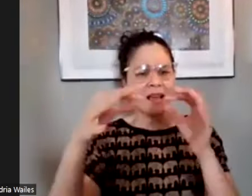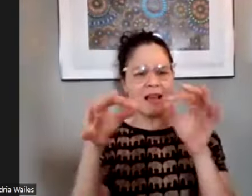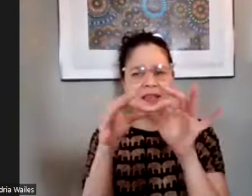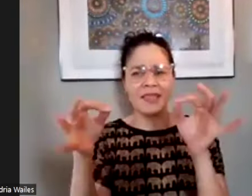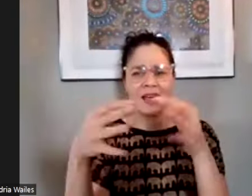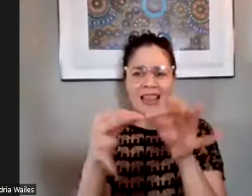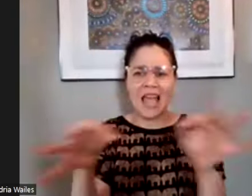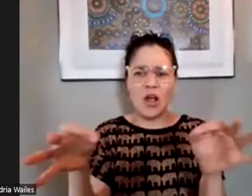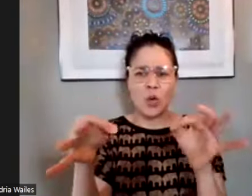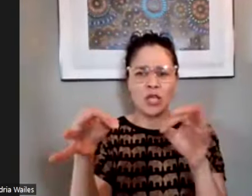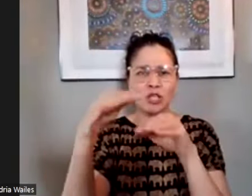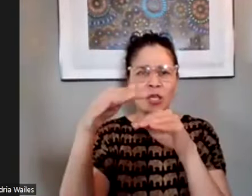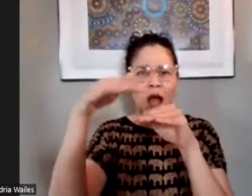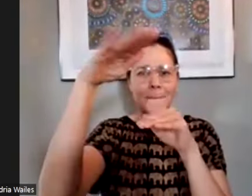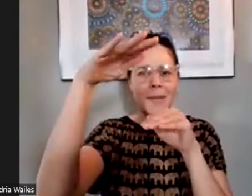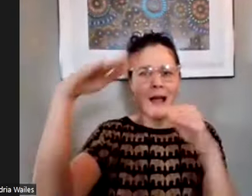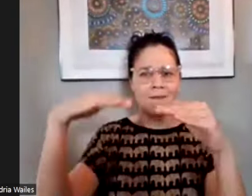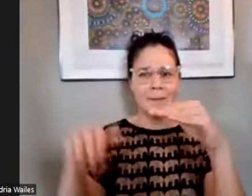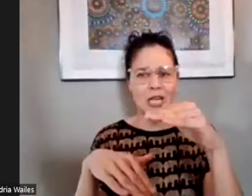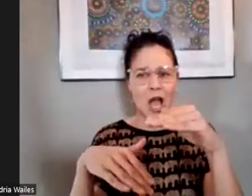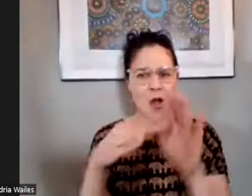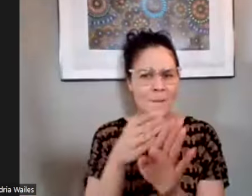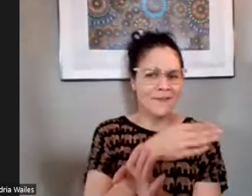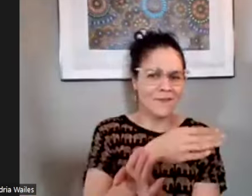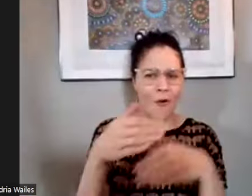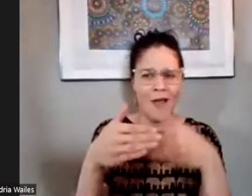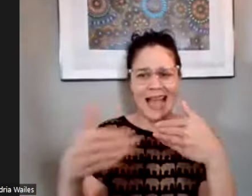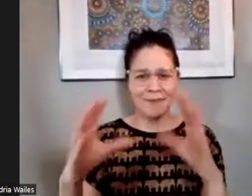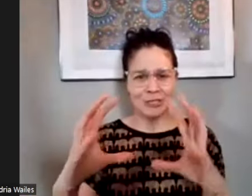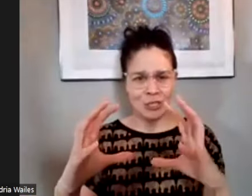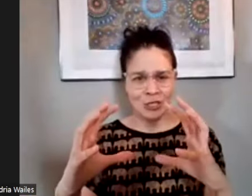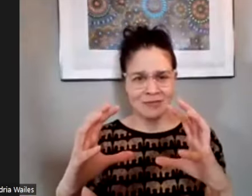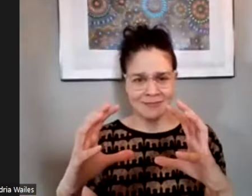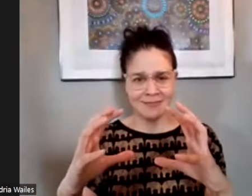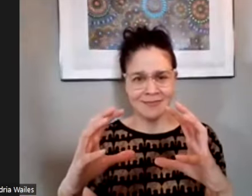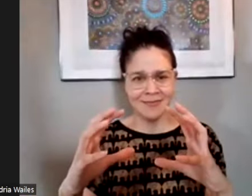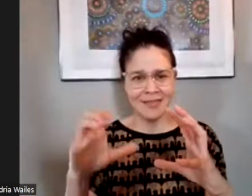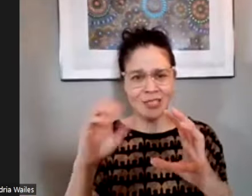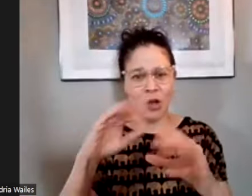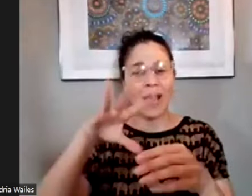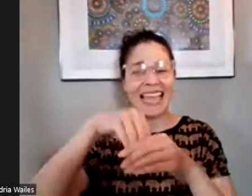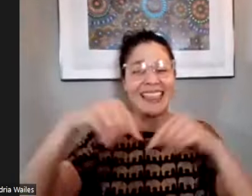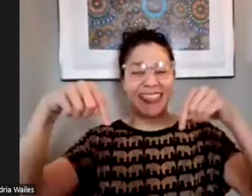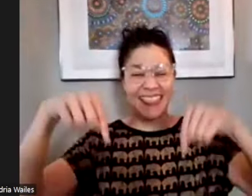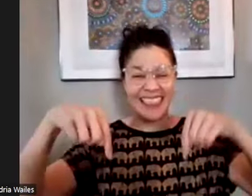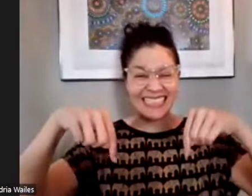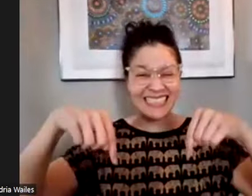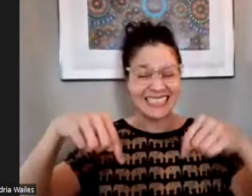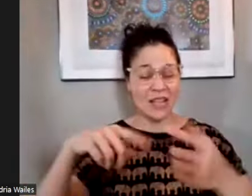Sign Language as well, because we do look at the kind of language as it stands as a phrase, but we also think of what